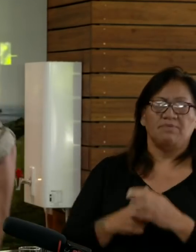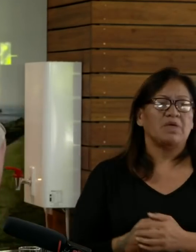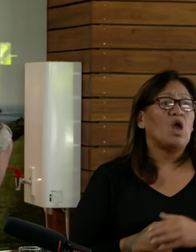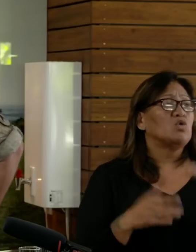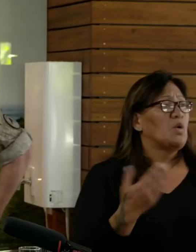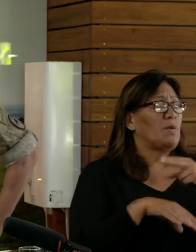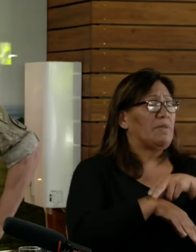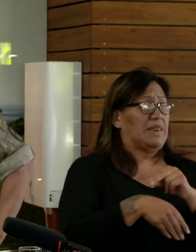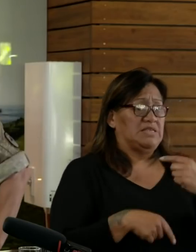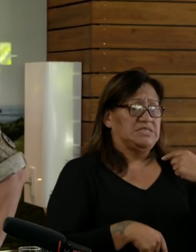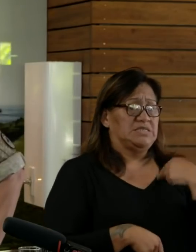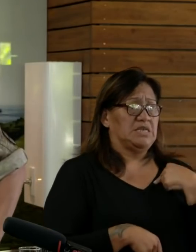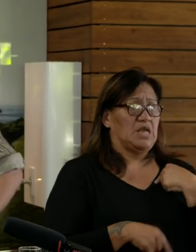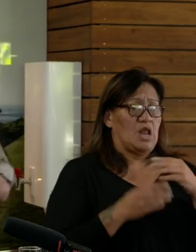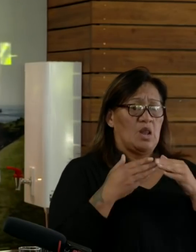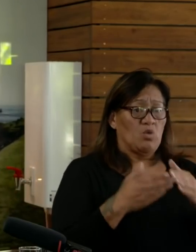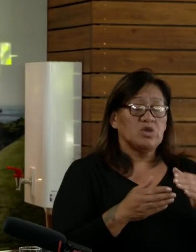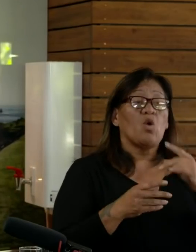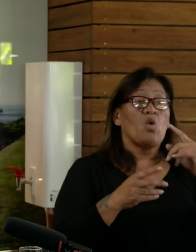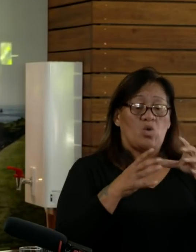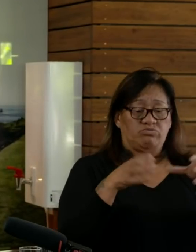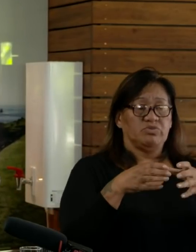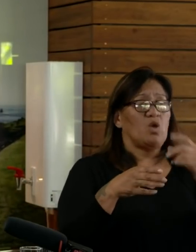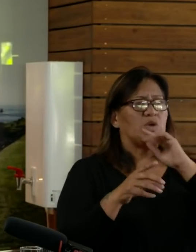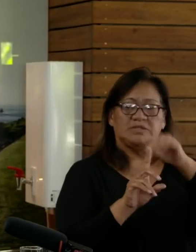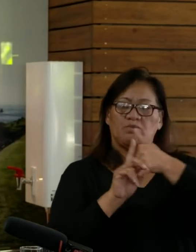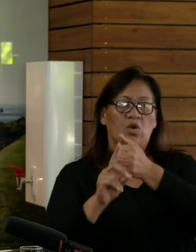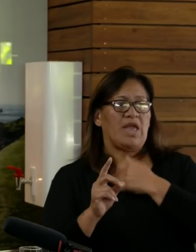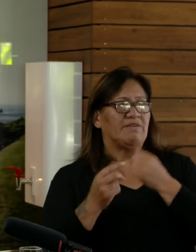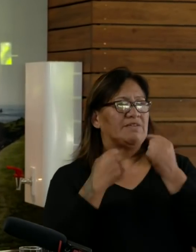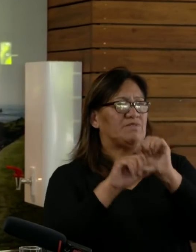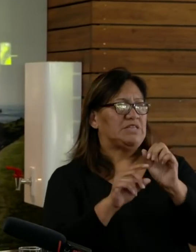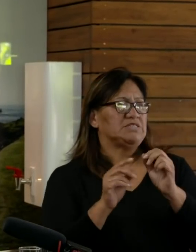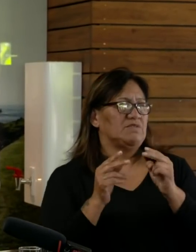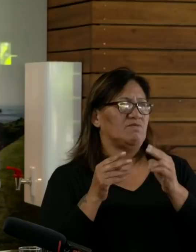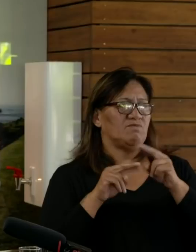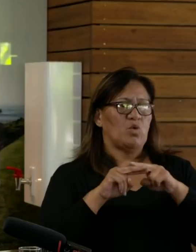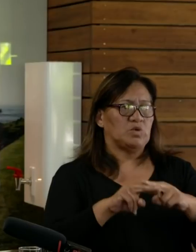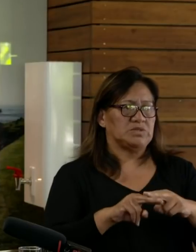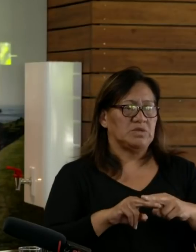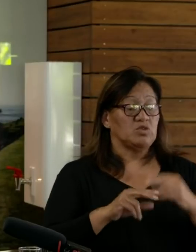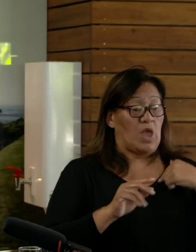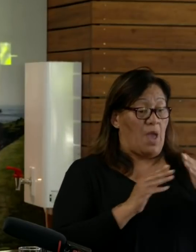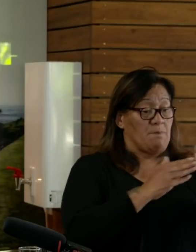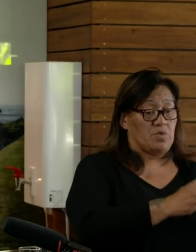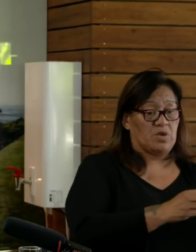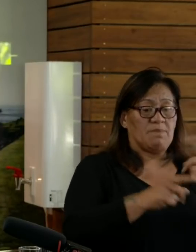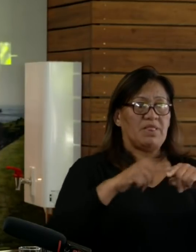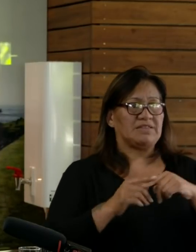So the police launch is deployed in support of our defence staff, but it's also there with our dive team who are currently